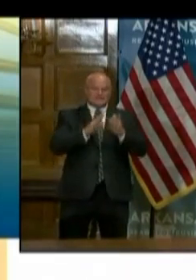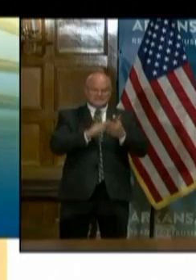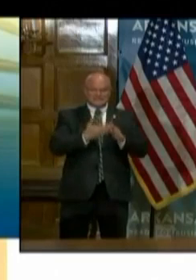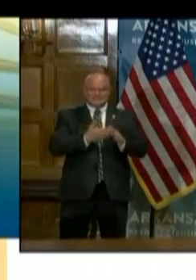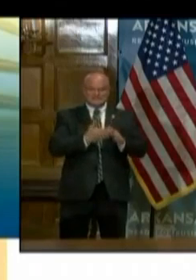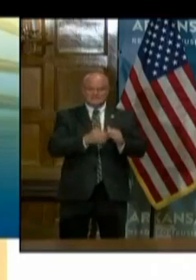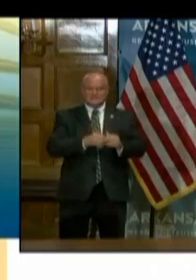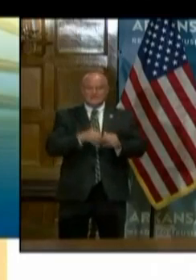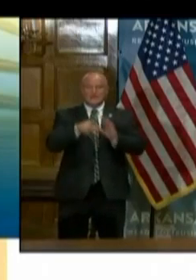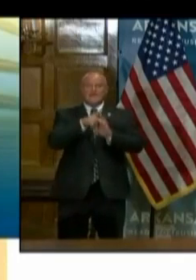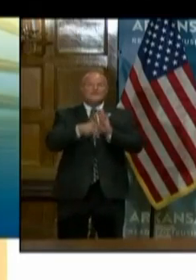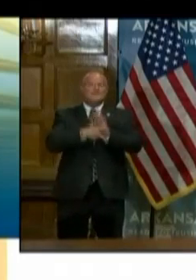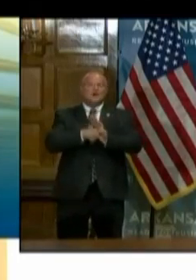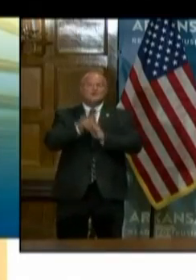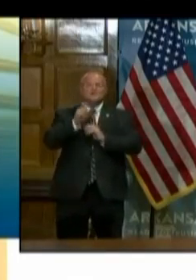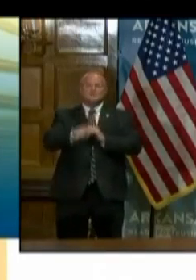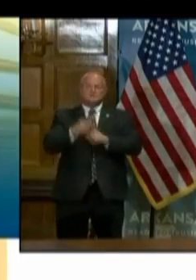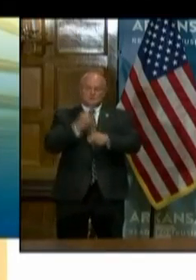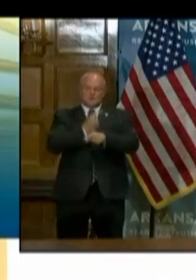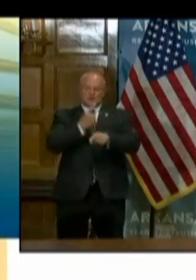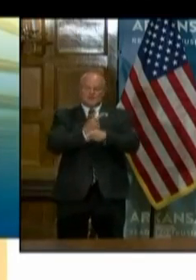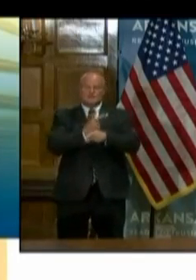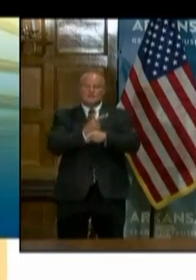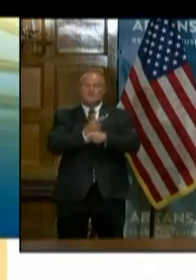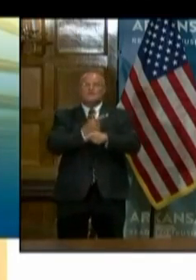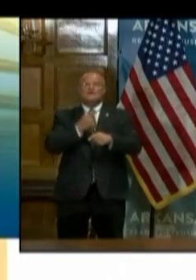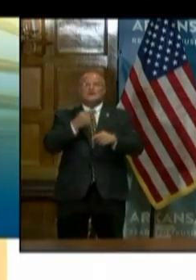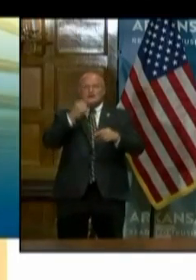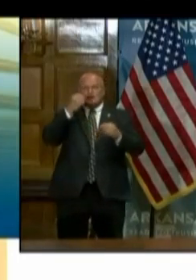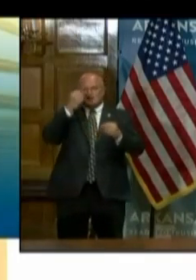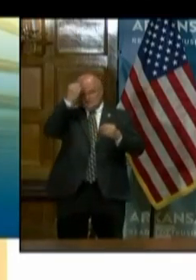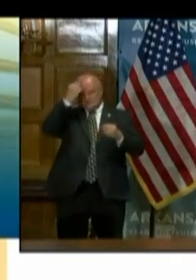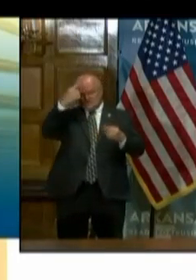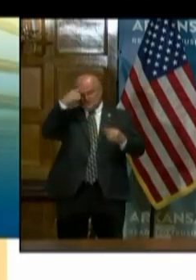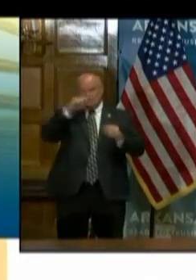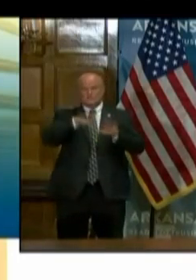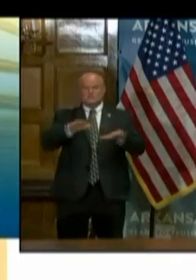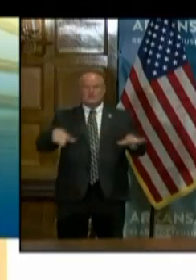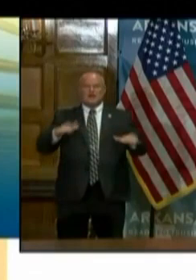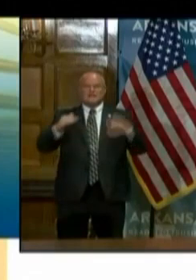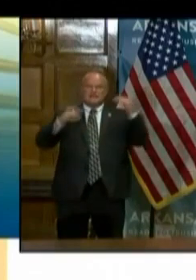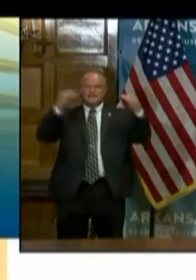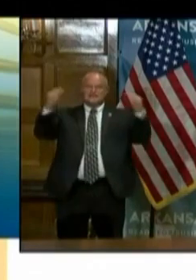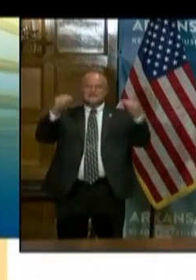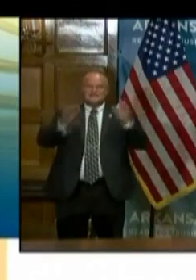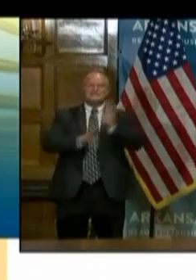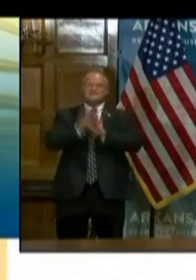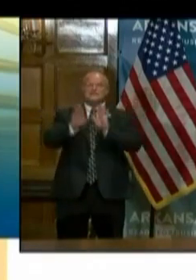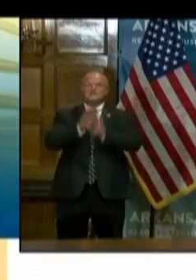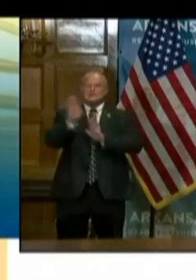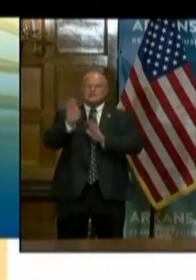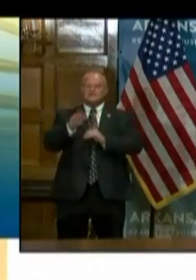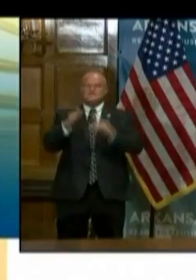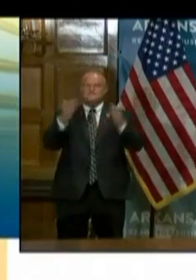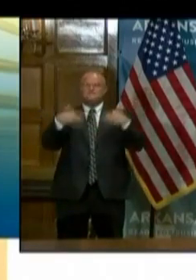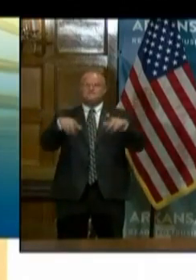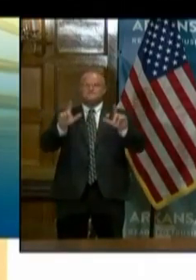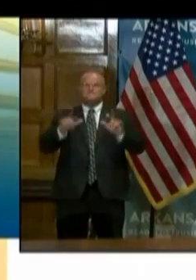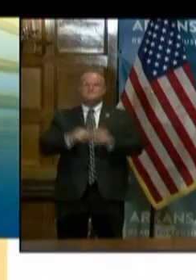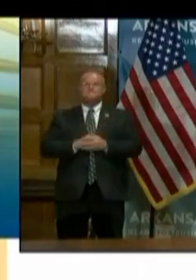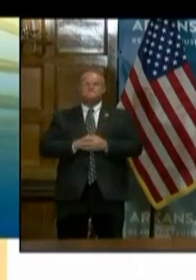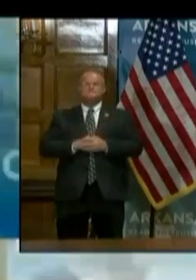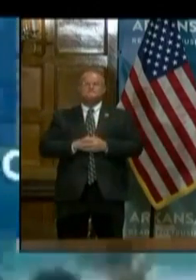districts. The policy should be practical, feasible, and appropriate for child and adolescent developmental stages. Our next slide,